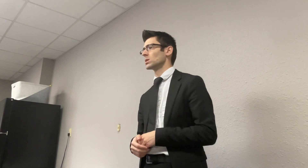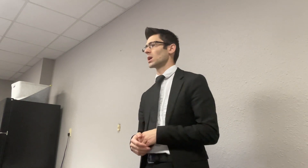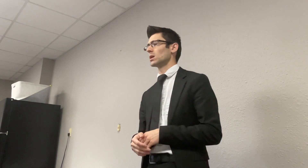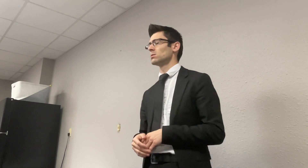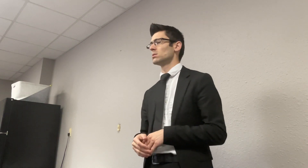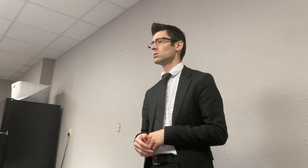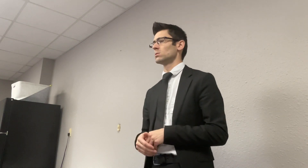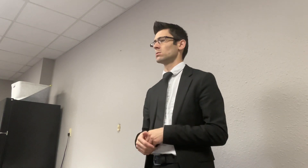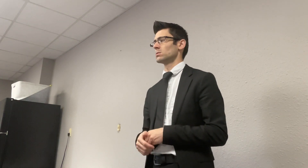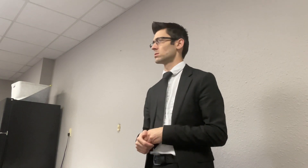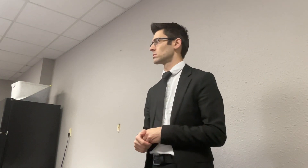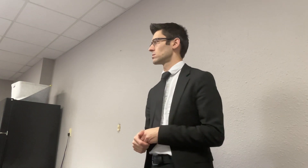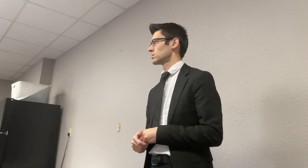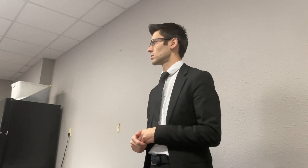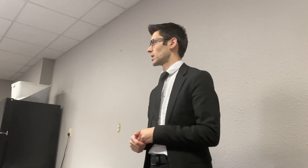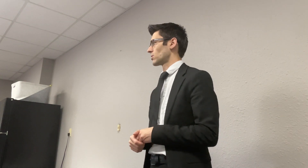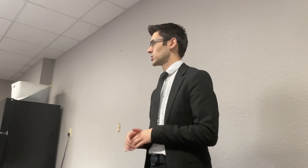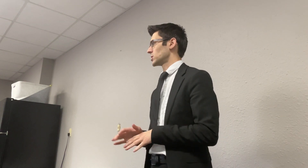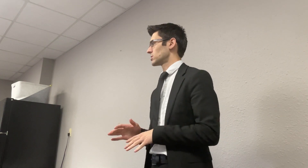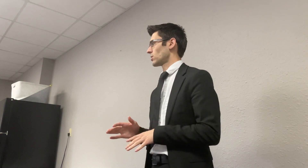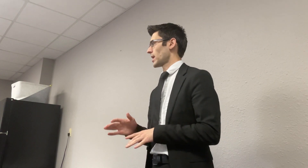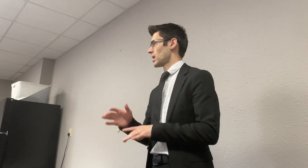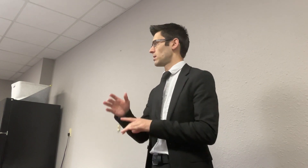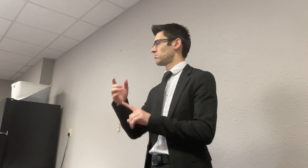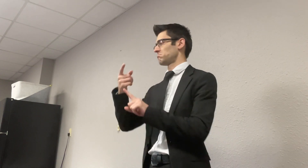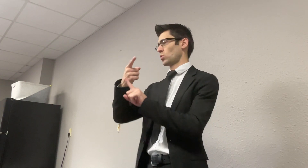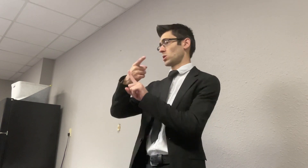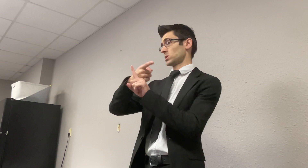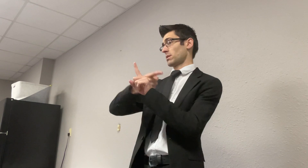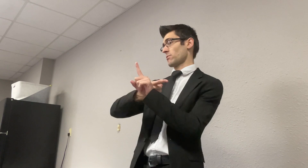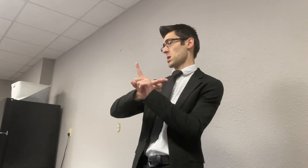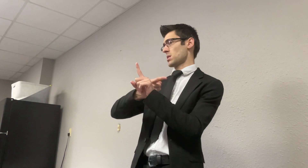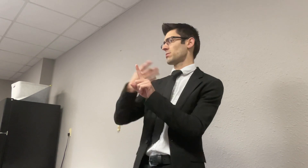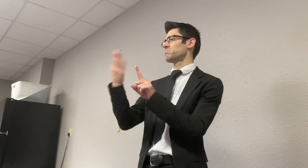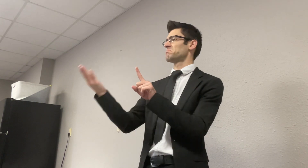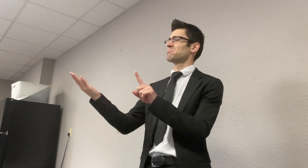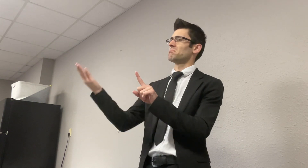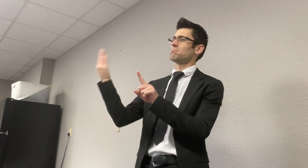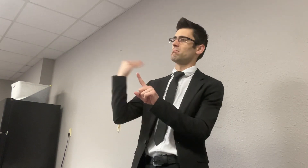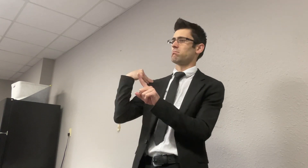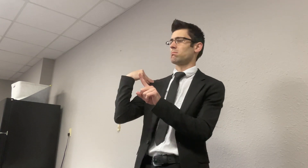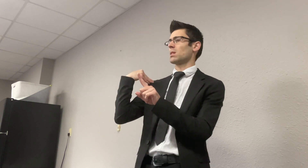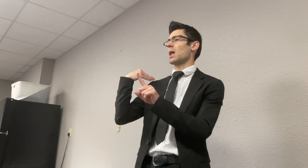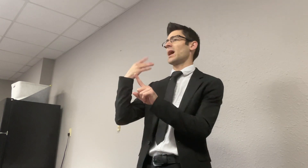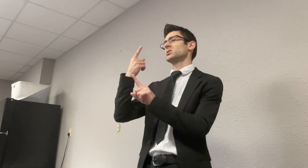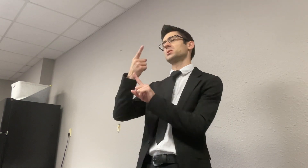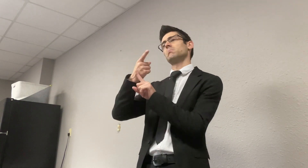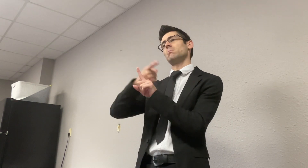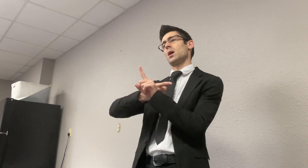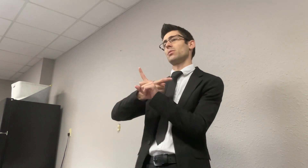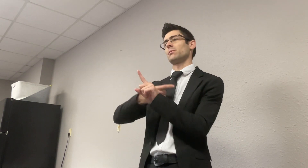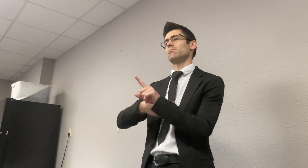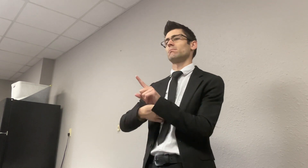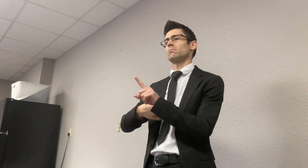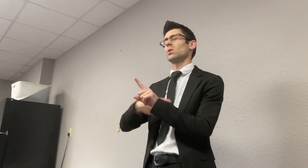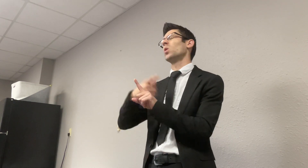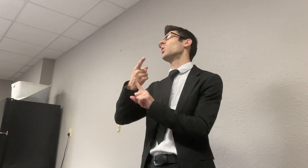Okay. Any questions on that? We know the sign for month. Last month or a